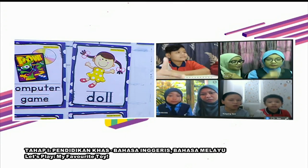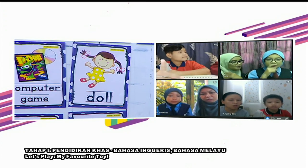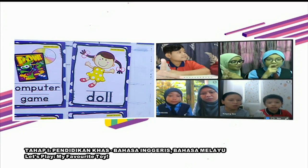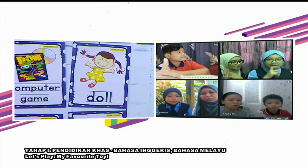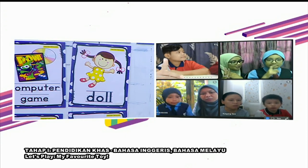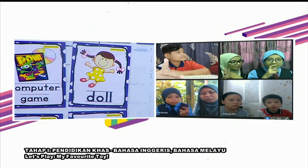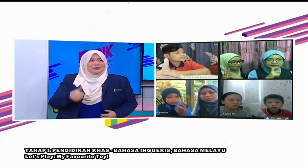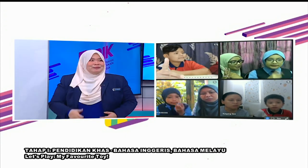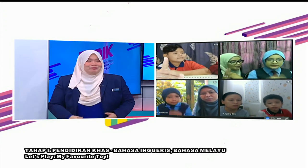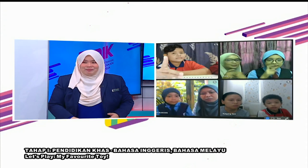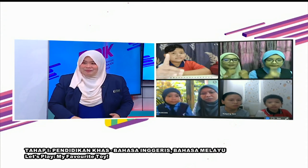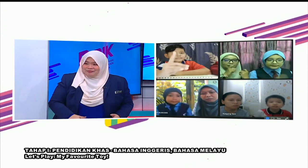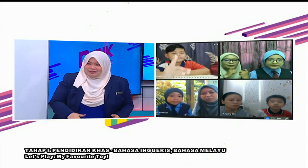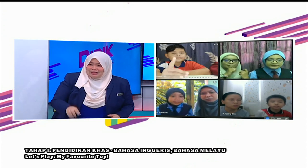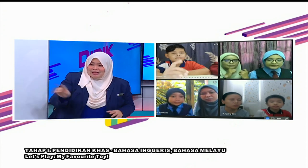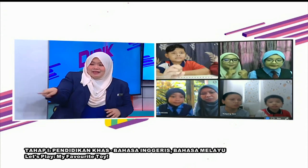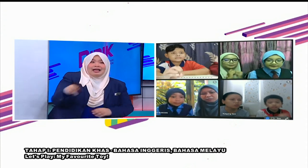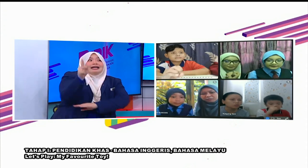Okay. Good.